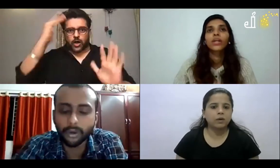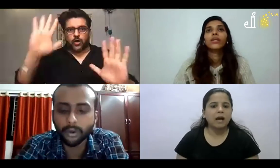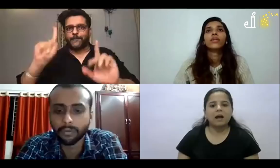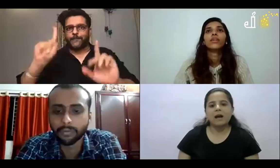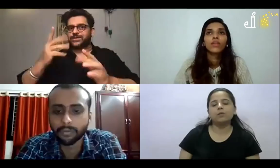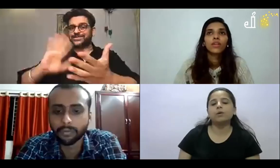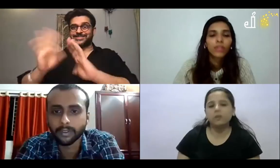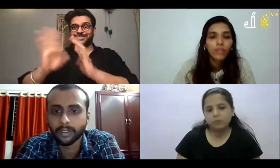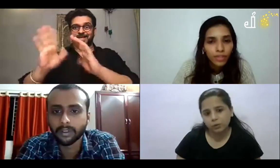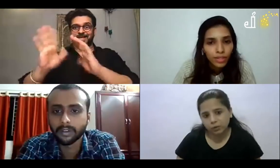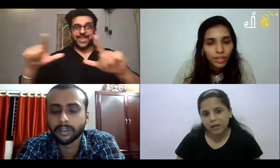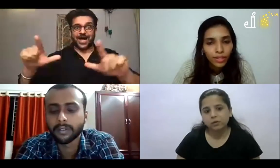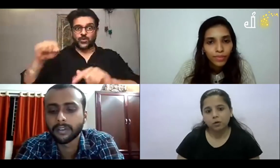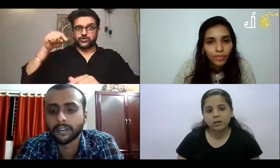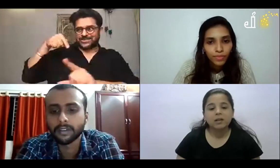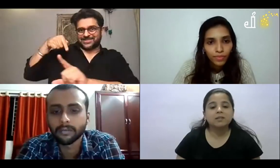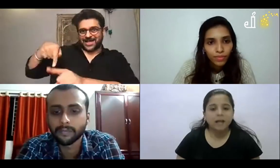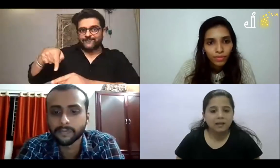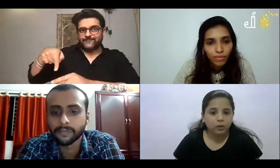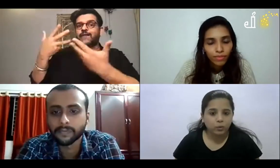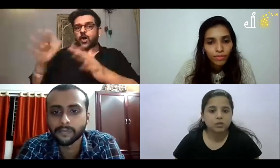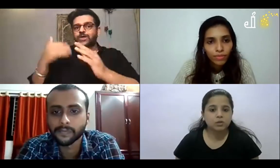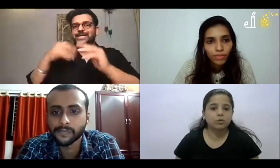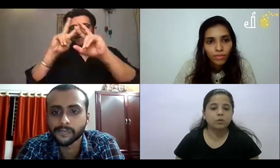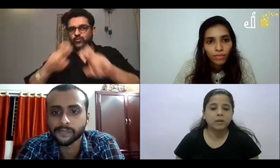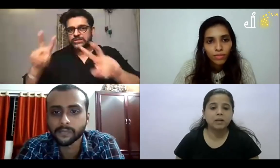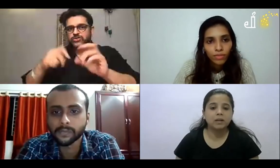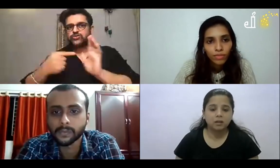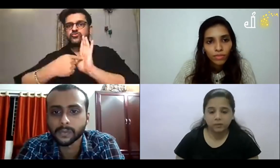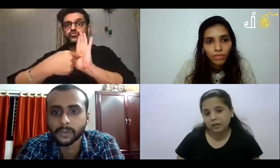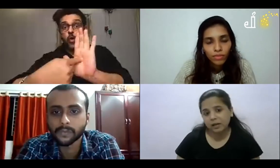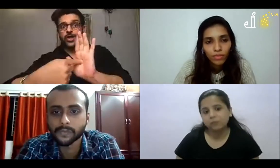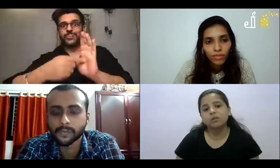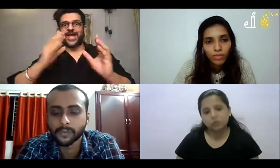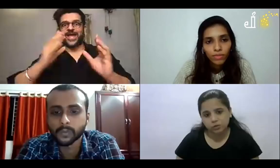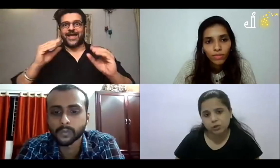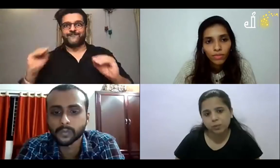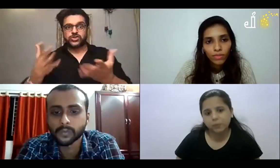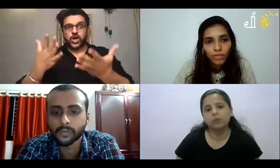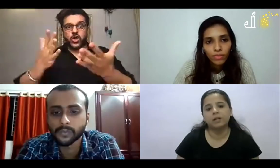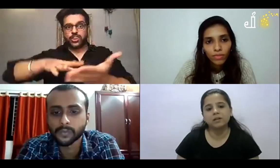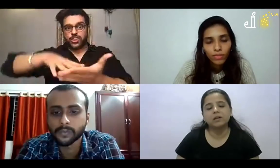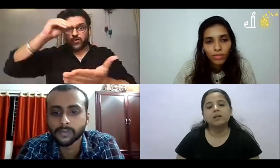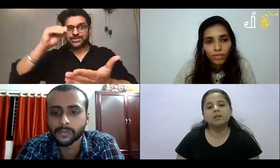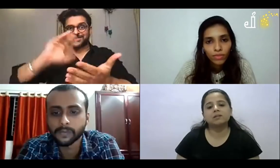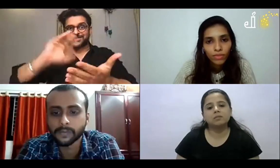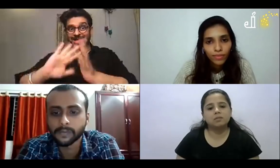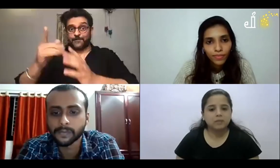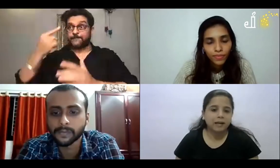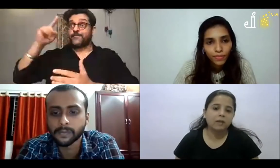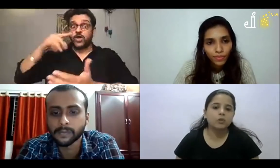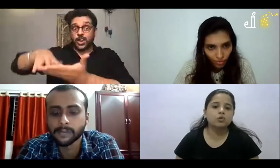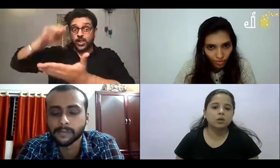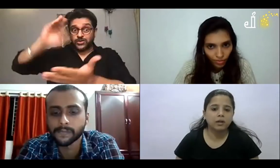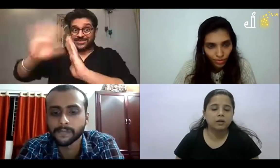what, I don't know if you know that or not. Sign language could be, we have the research paper on it. The